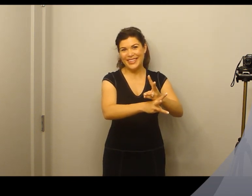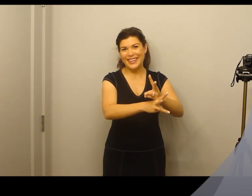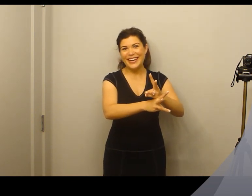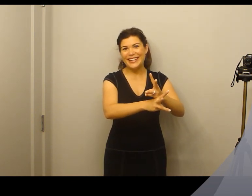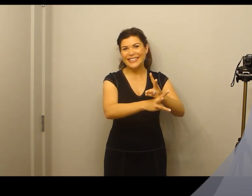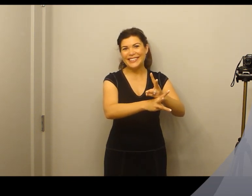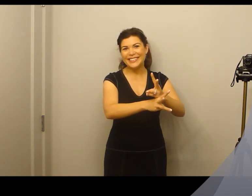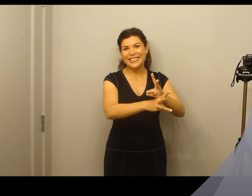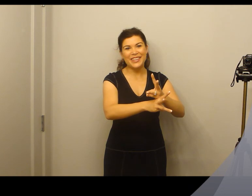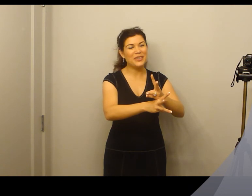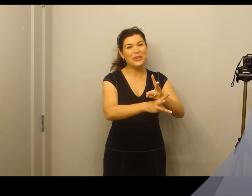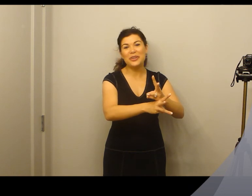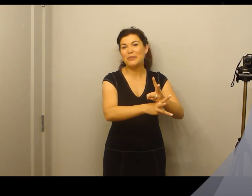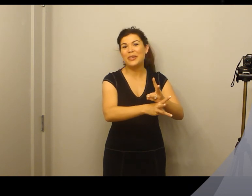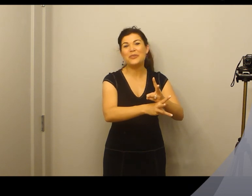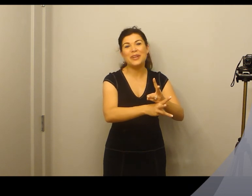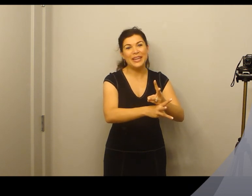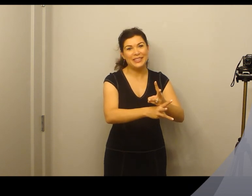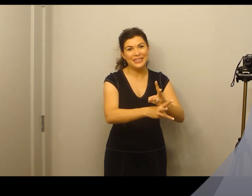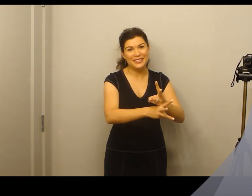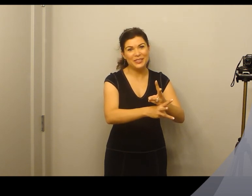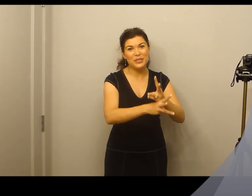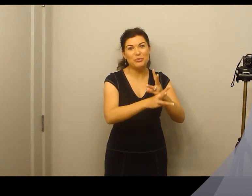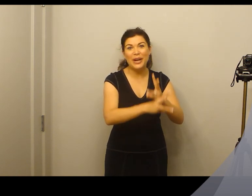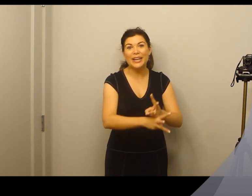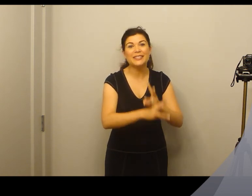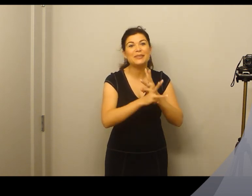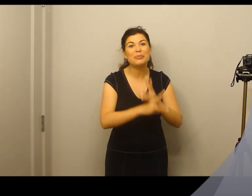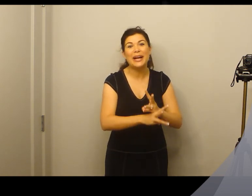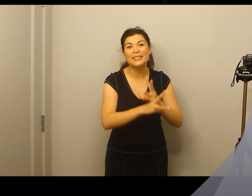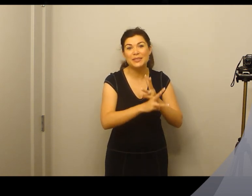Got it? I know you're going to be great. Just practice and practice and